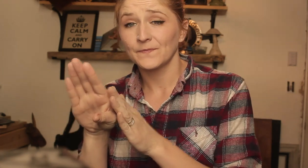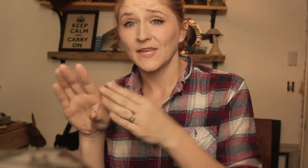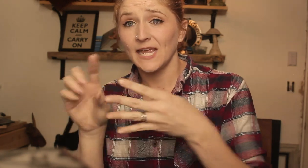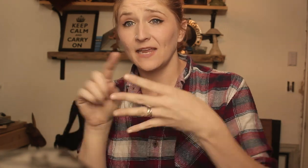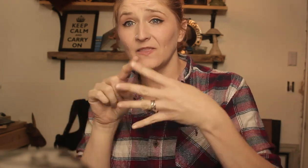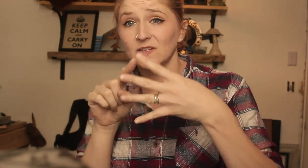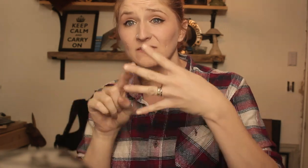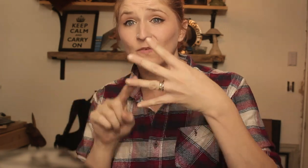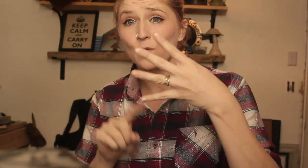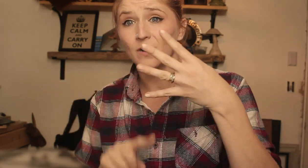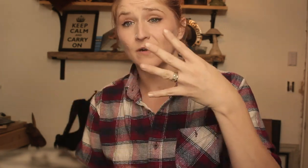Okay, there's 4.